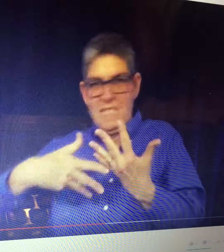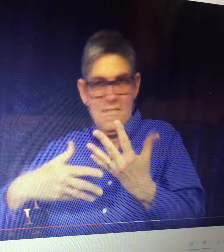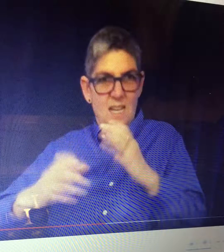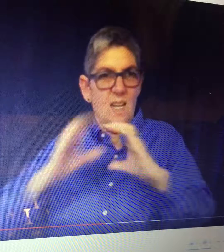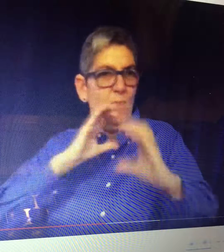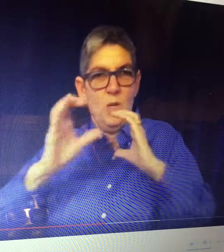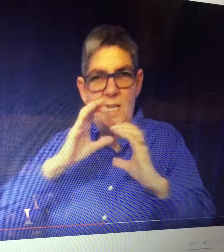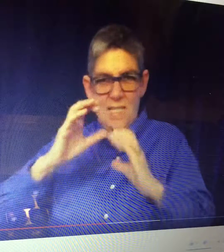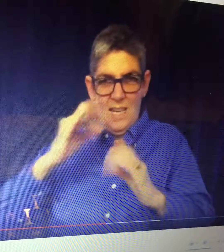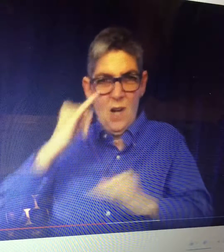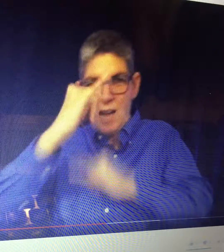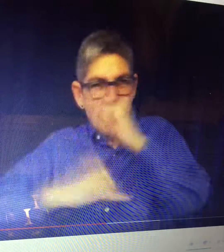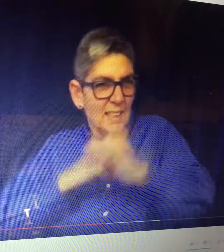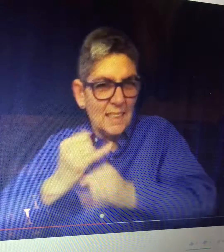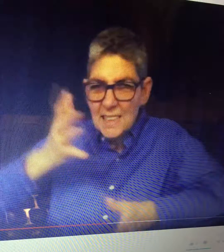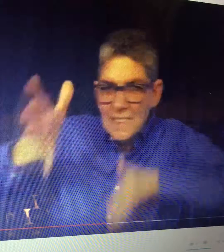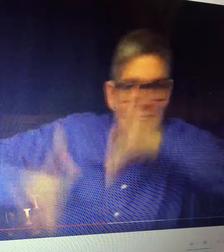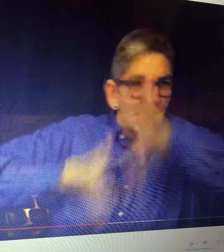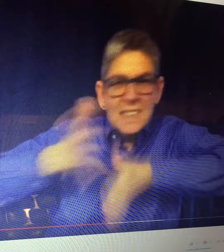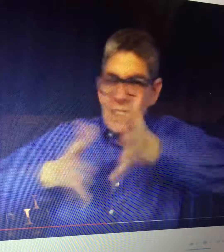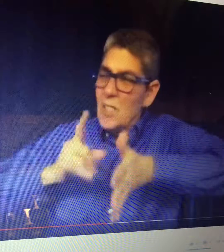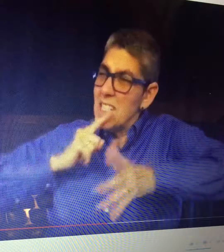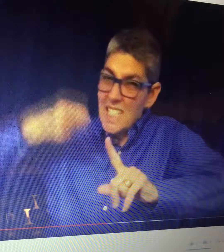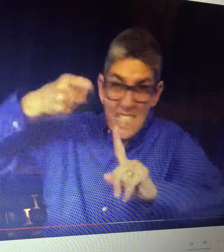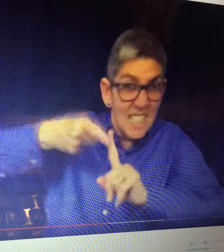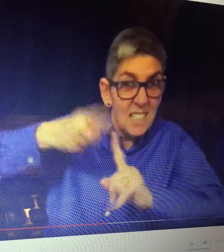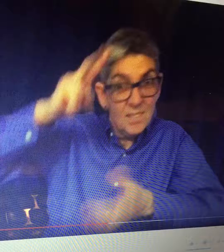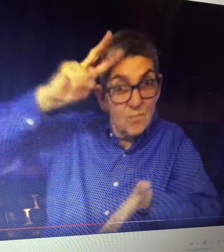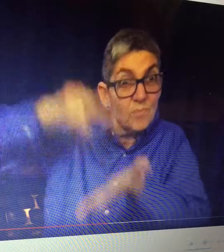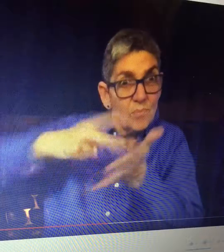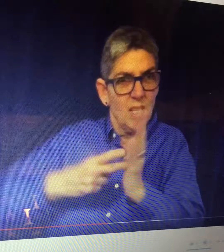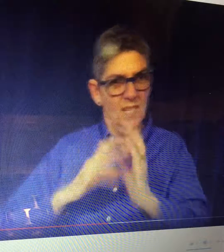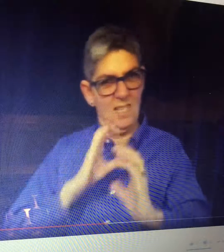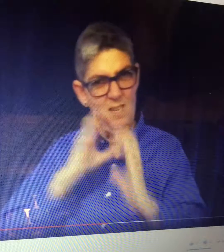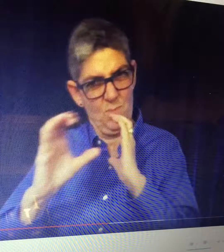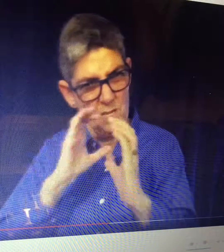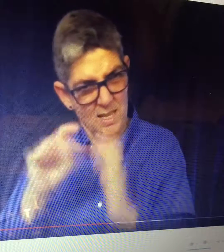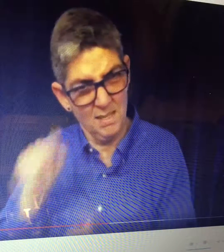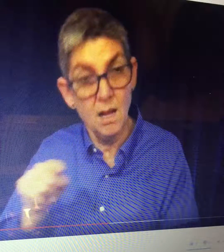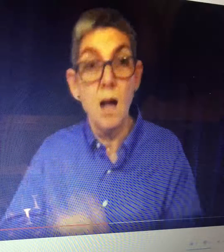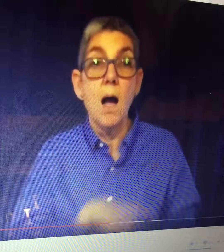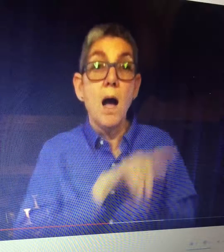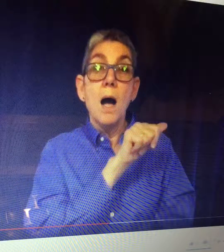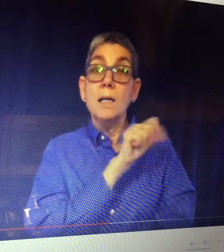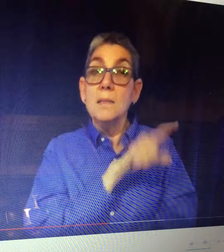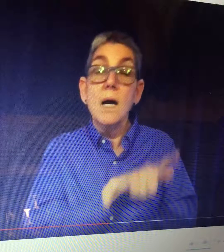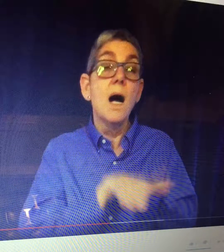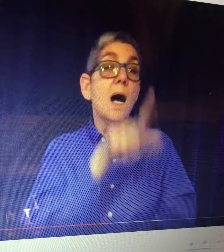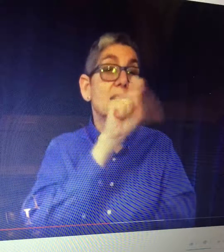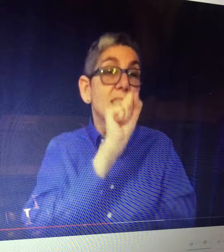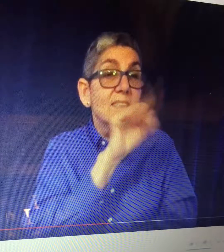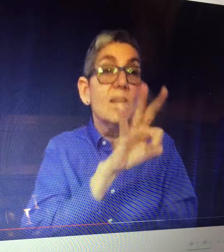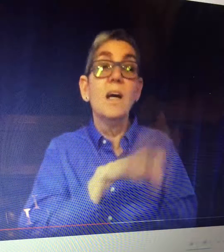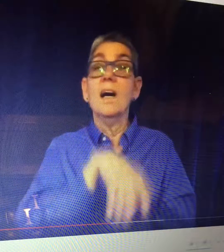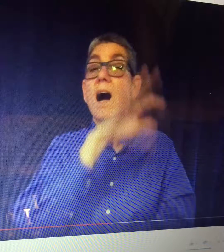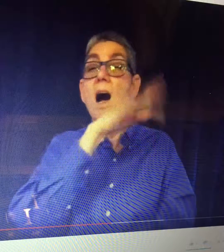When it all comes together, you can't really communicate. It's just gesturing. It doesn't quite mean something by itself.